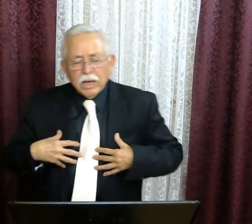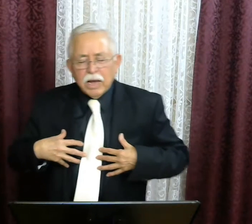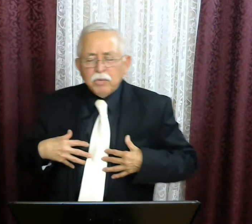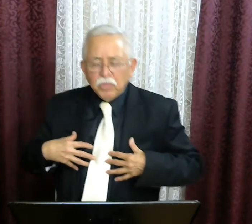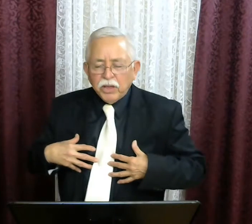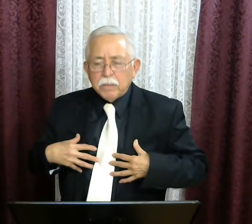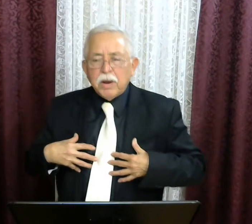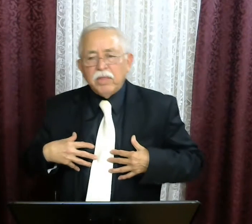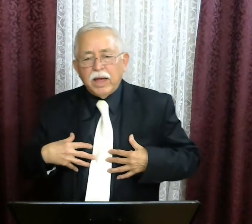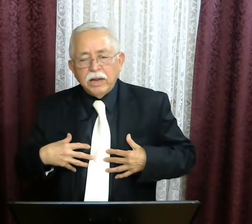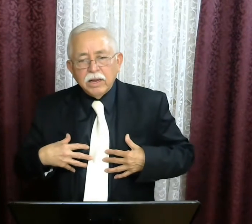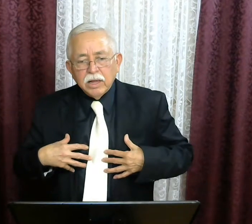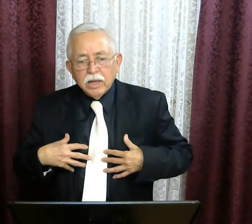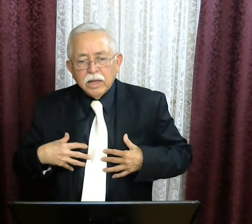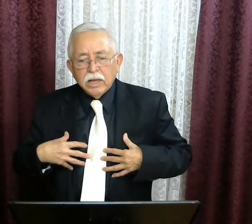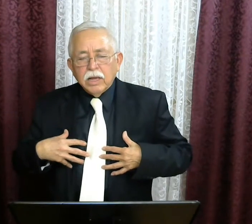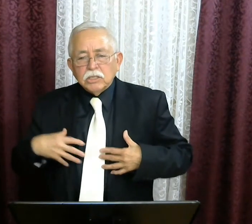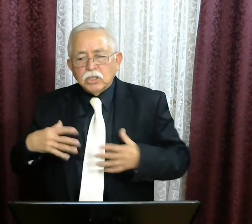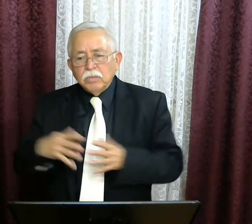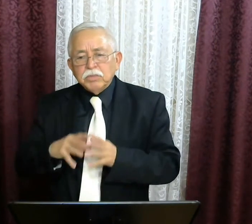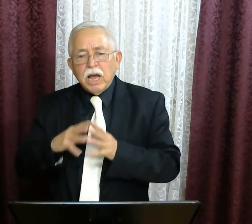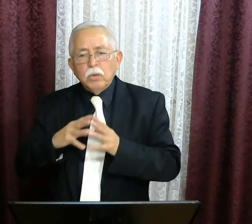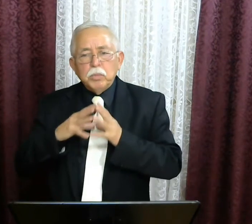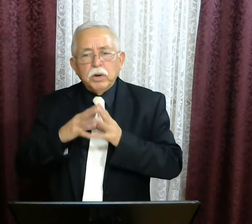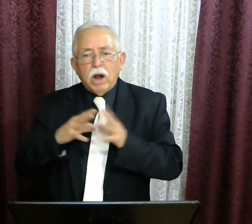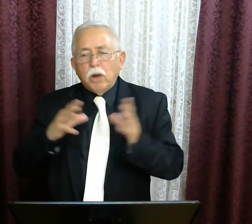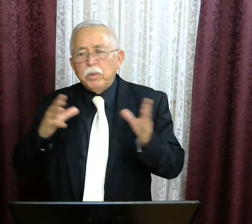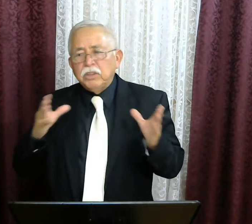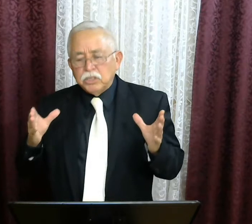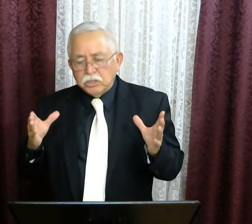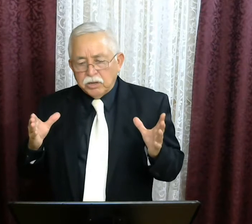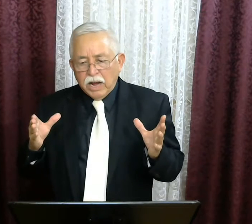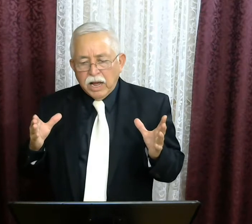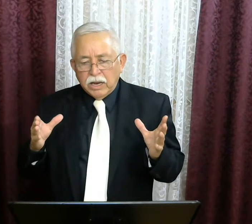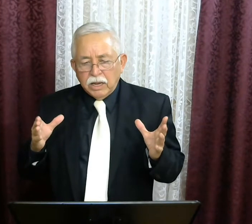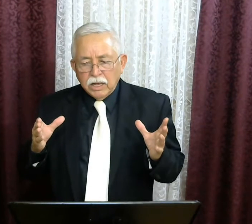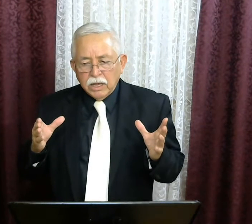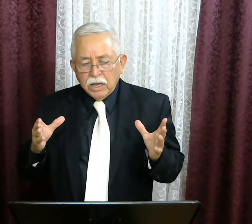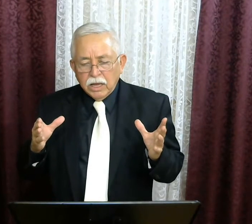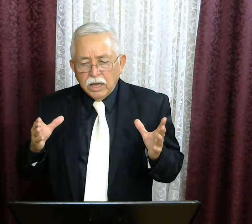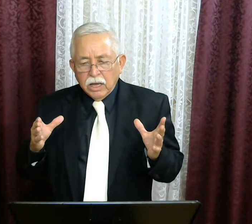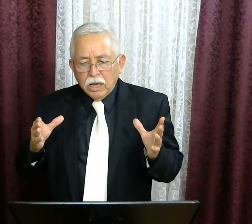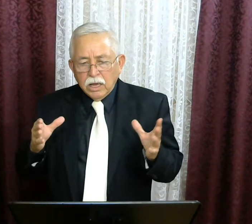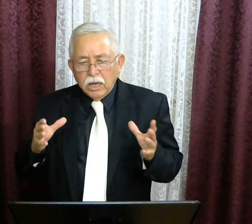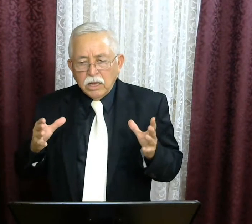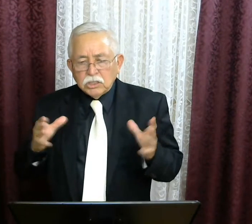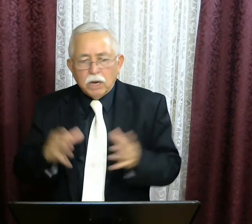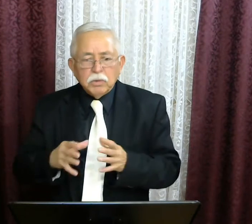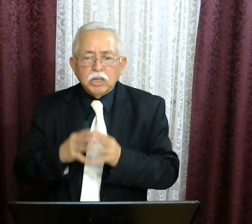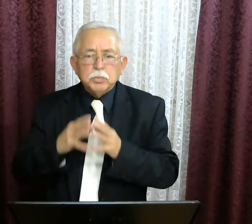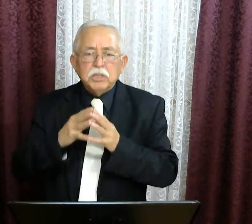Have you think about that? Sometimes we bring our petition to God, and some of those